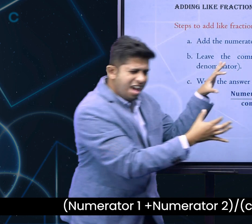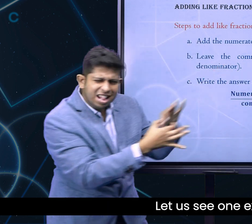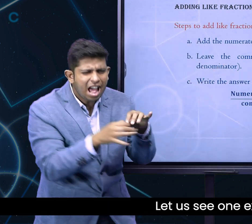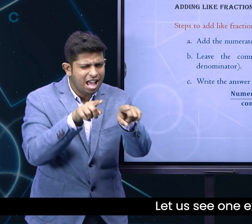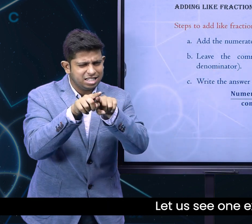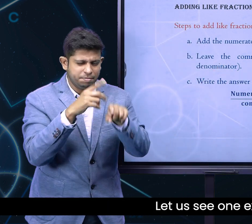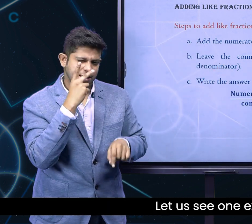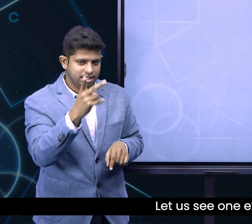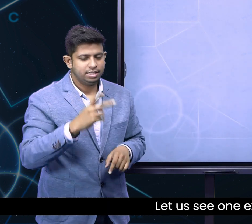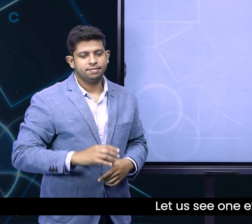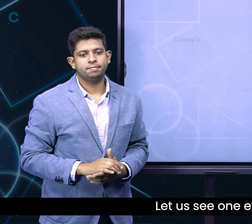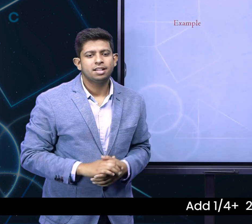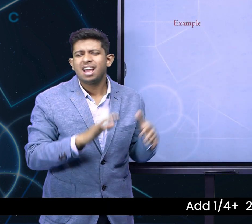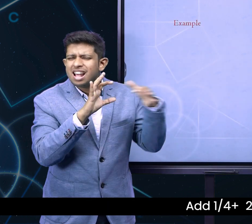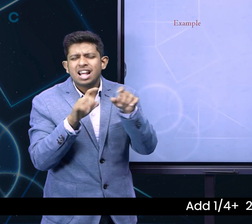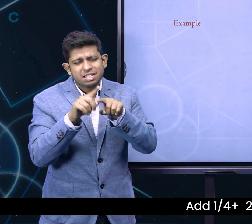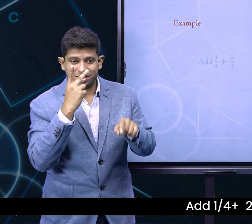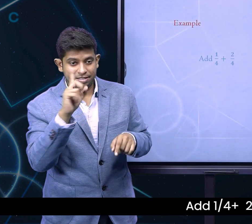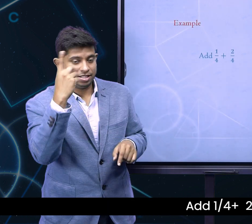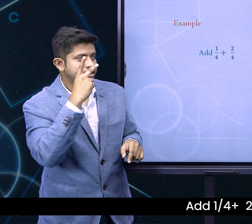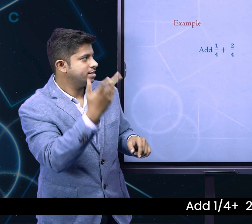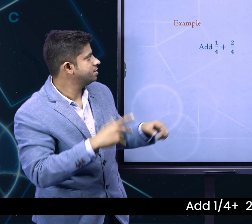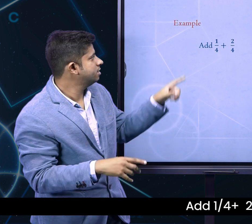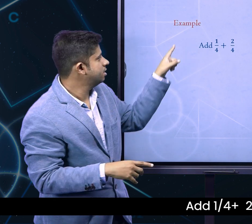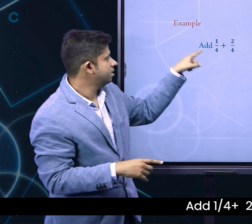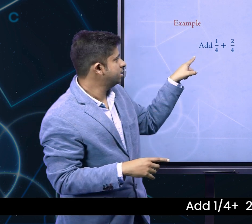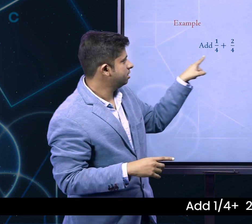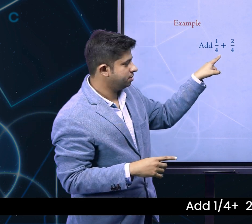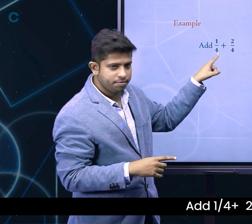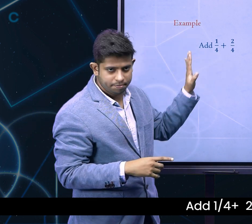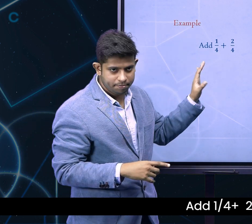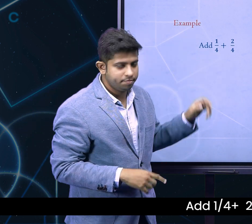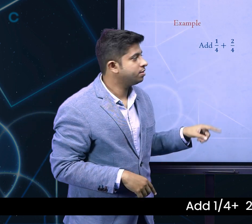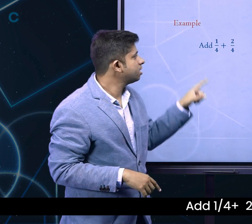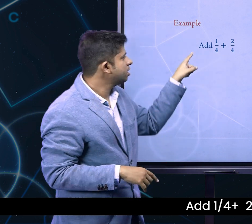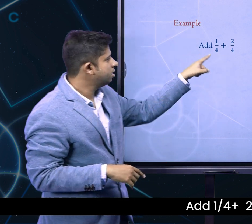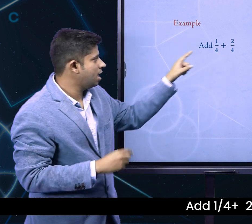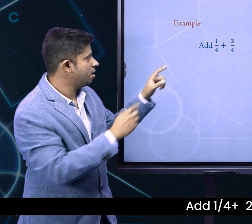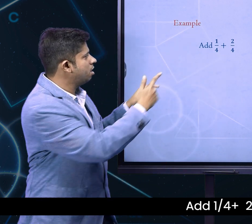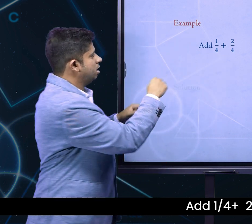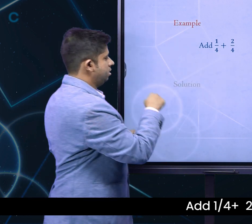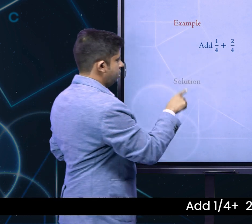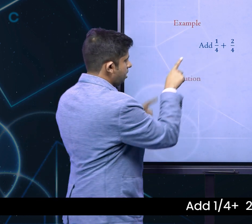Let us see one example. Add 1 by 4 plus 2 by 4.